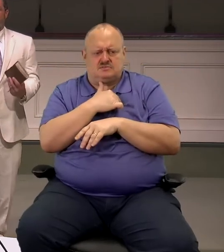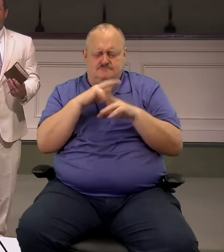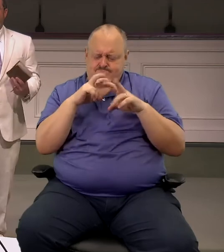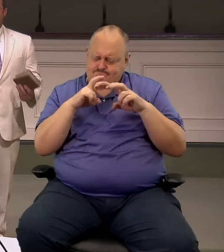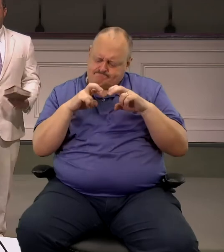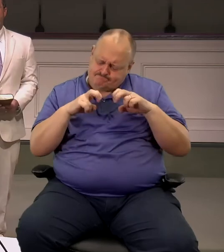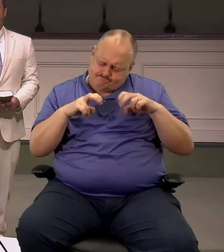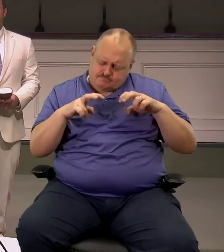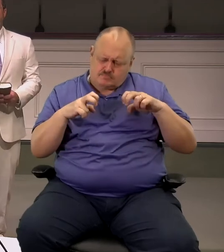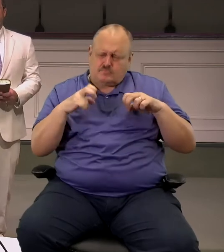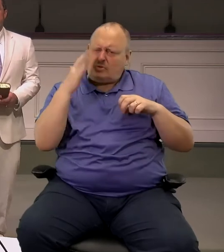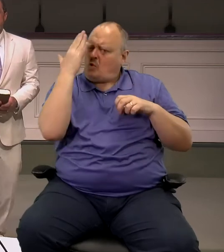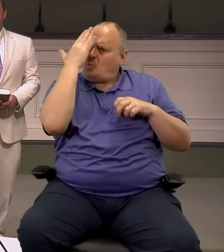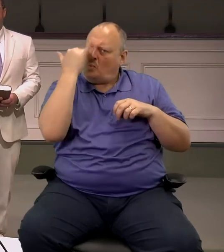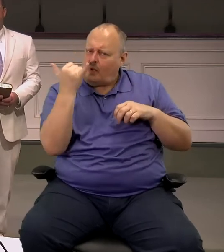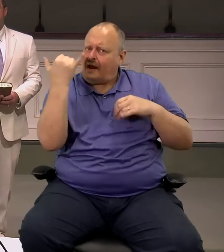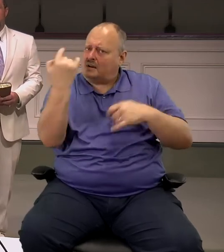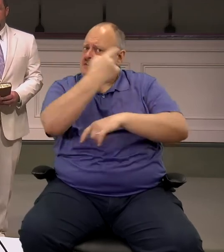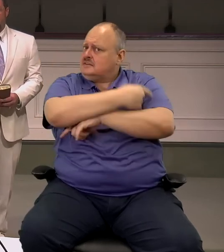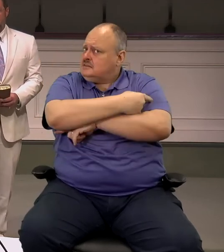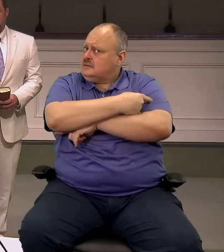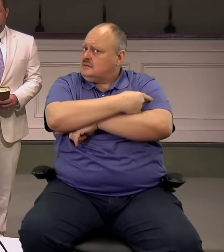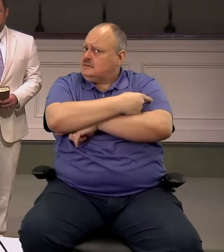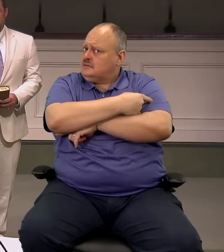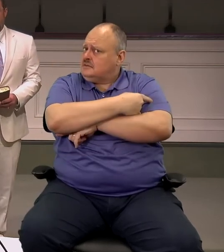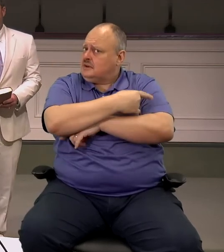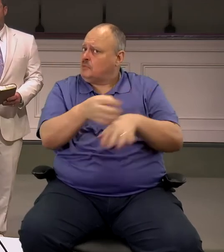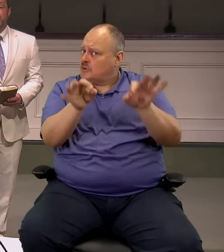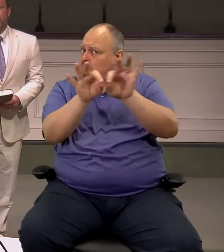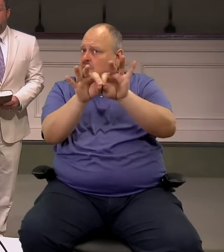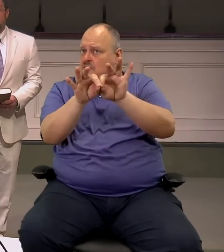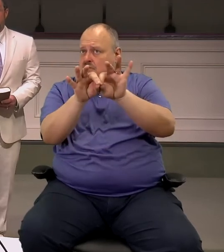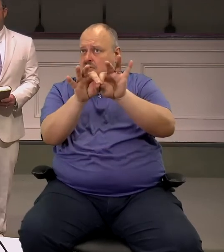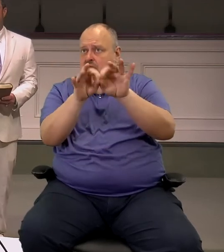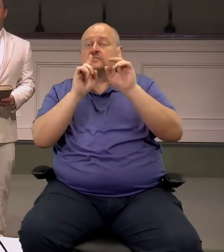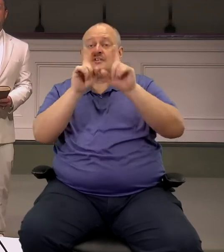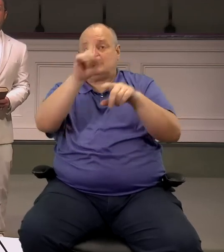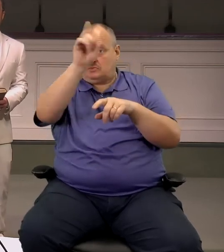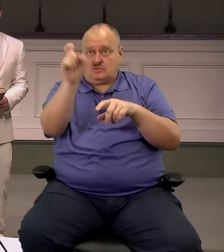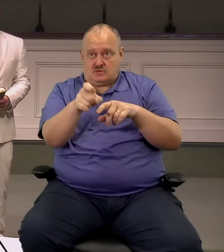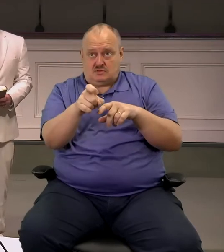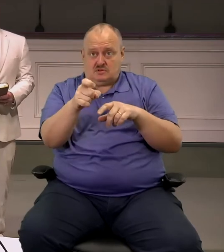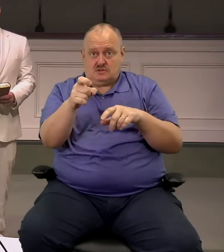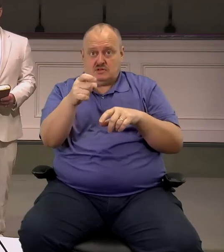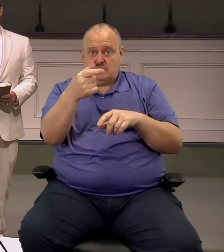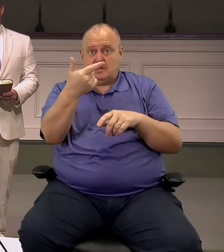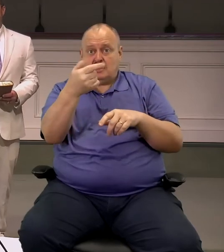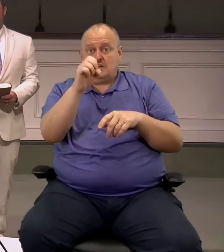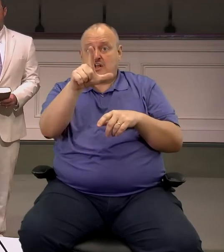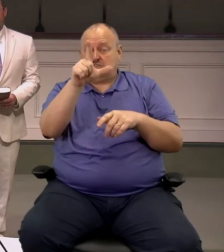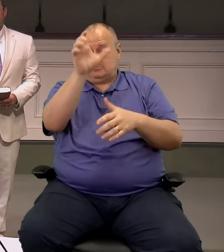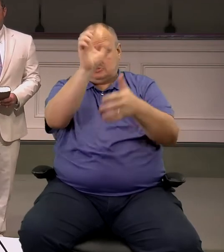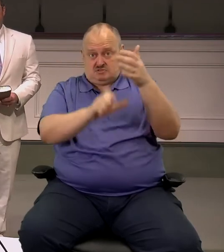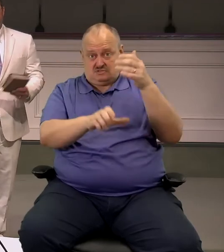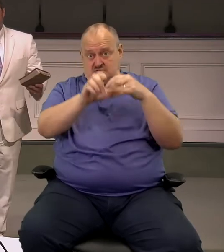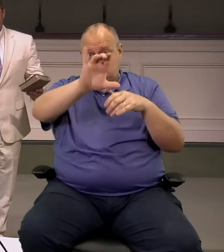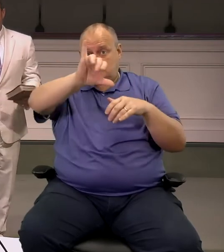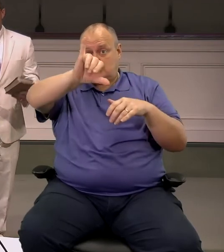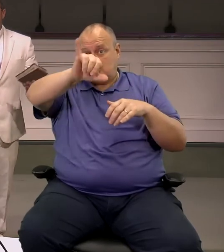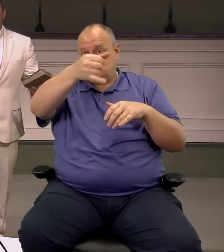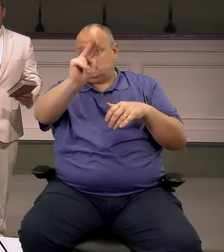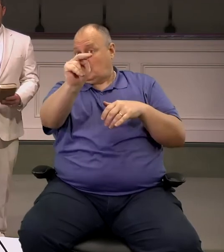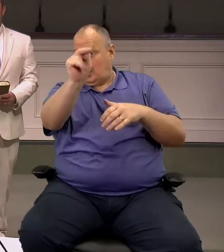of why is today so important. I want to answer that question from the Gospel of John chapter 3. Now, for